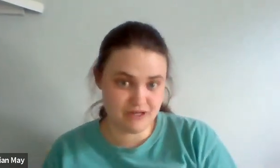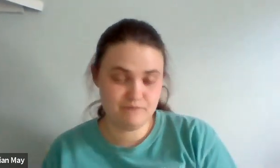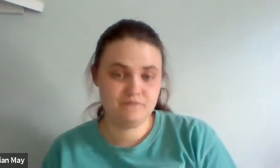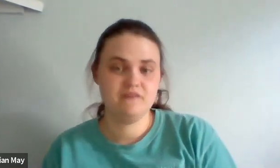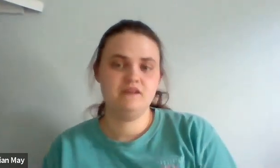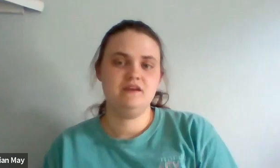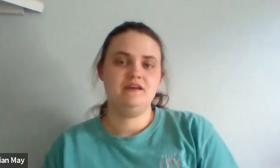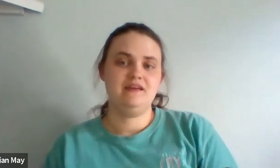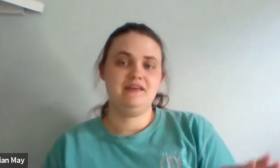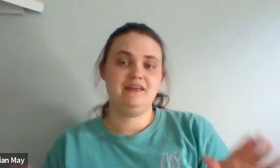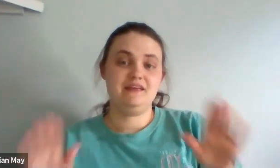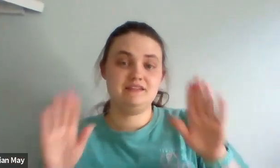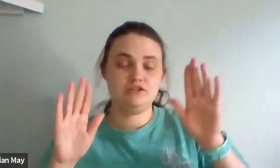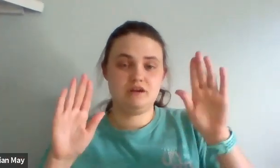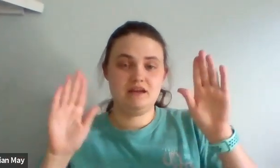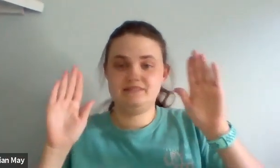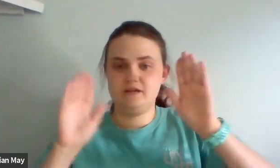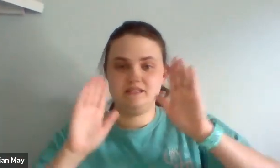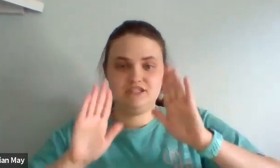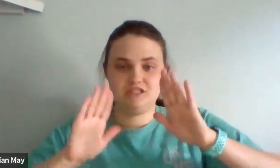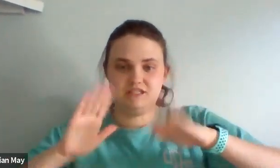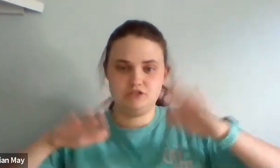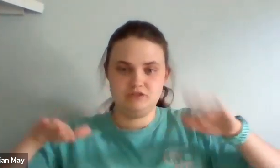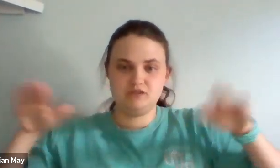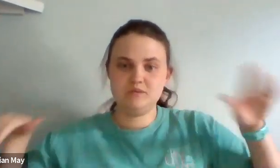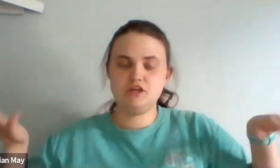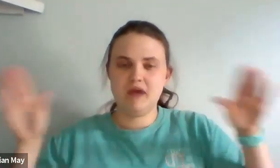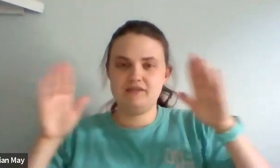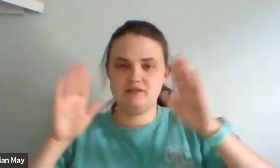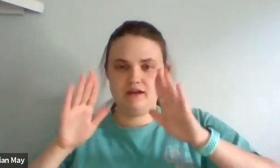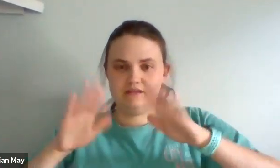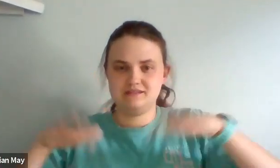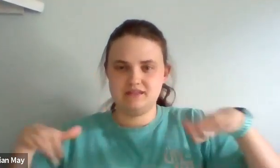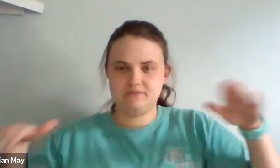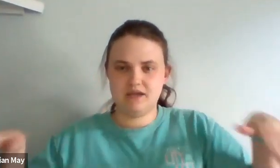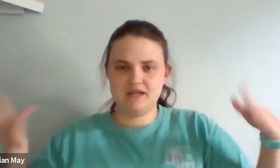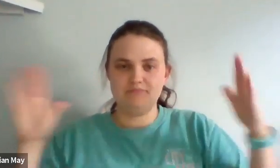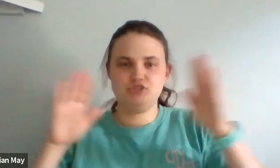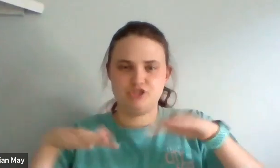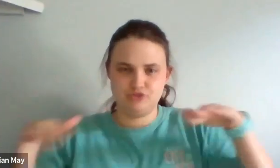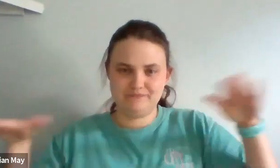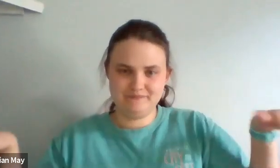children is it's very easy. It's just children. It's almost like you're patting their heads. Tap, tap, tap. Children.